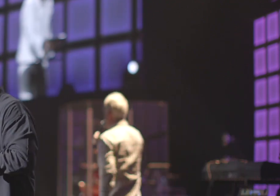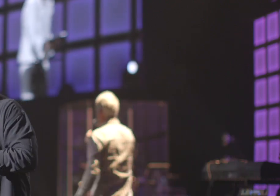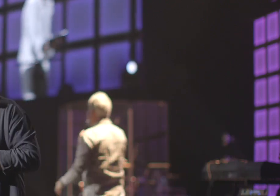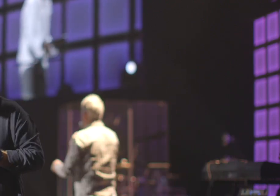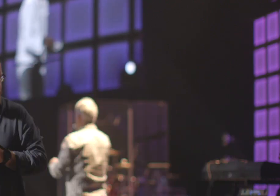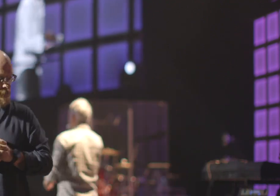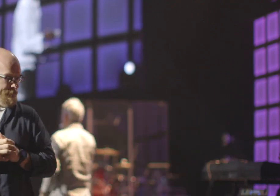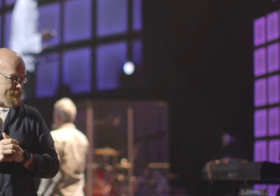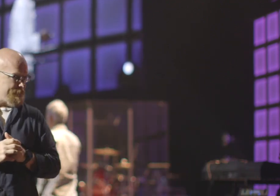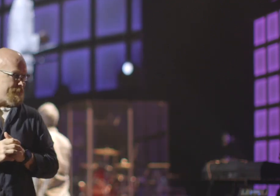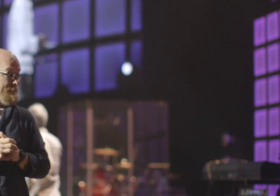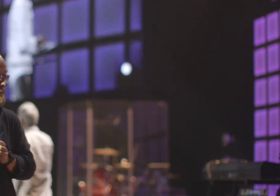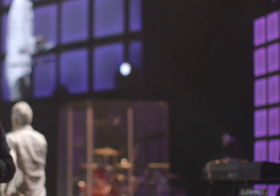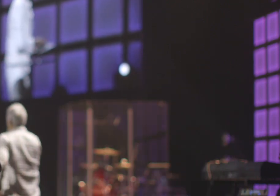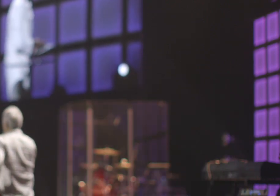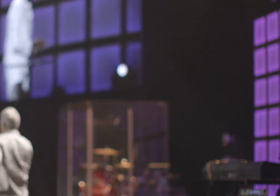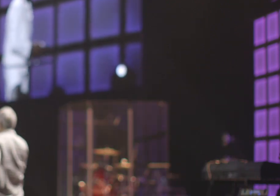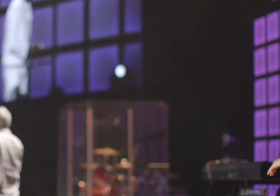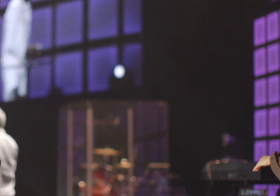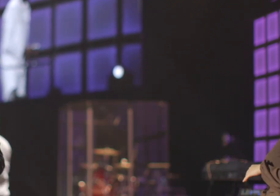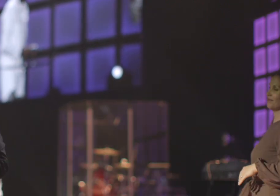Get my brother here.